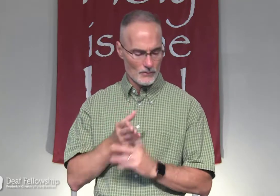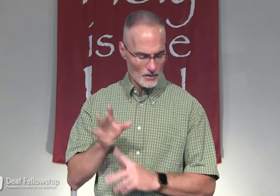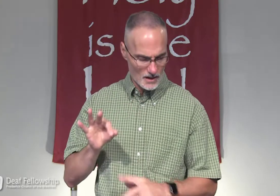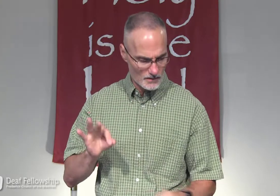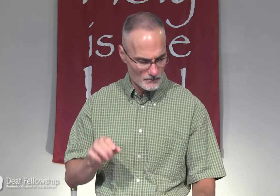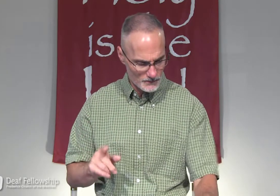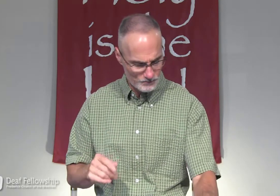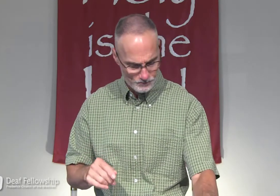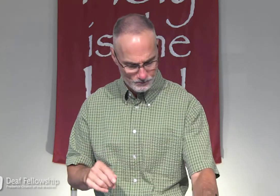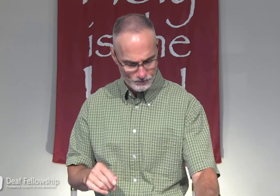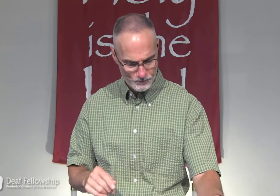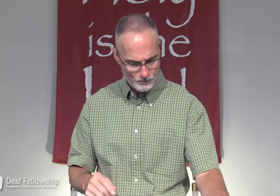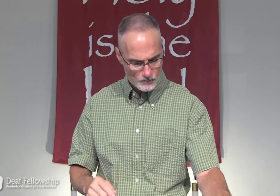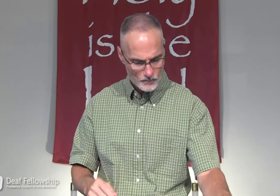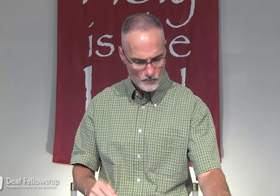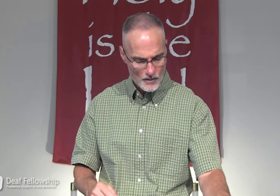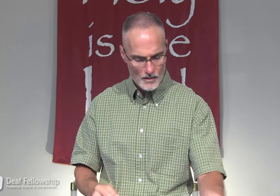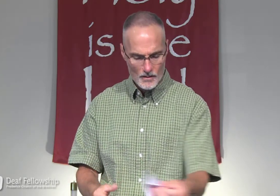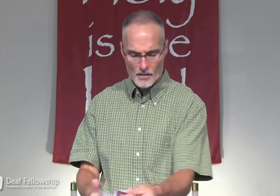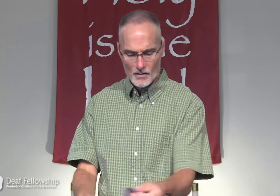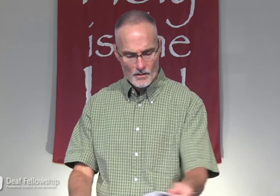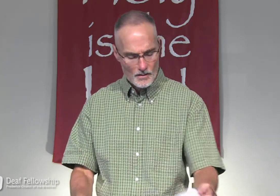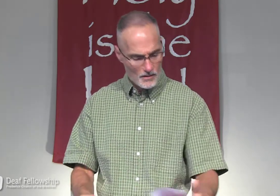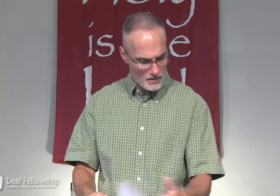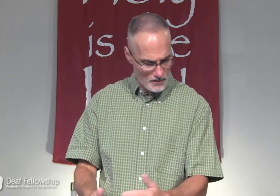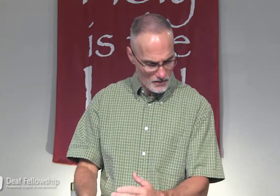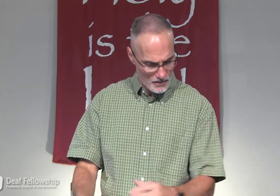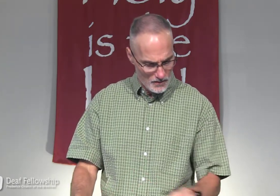Sorry, those were verses 6 through 8, not 6 through 9.